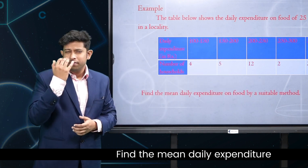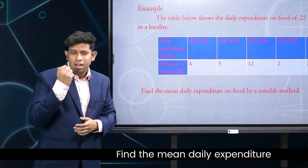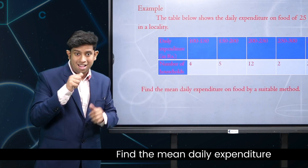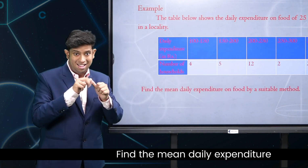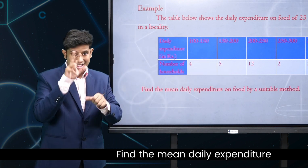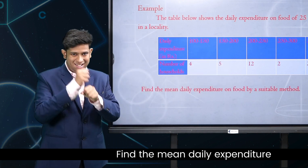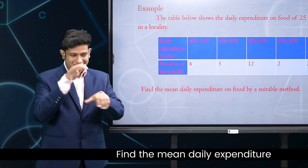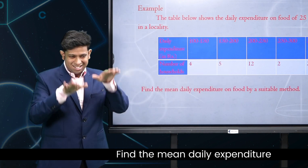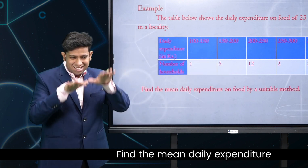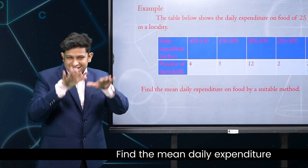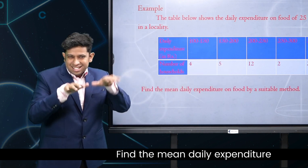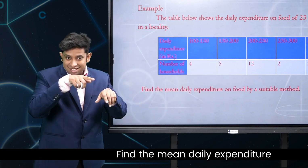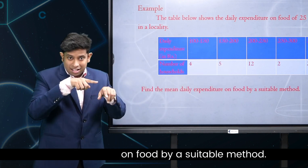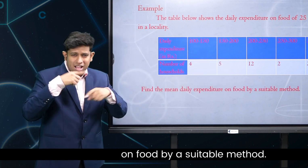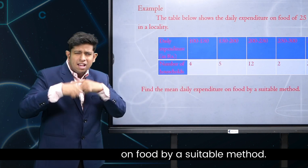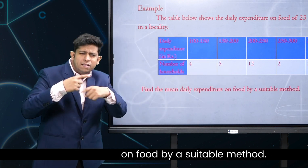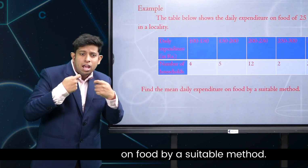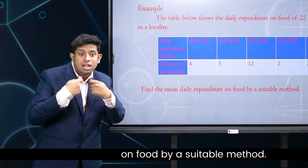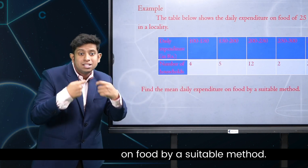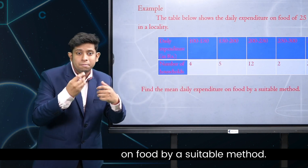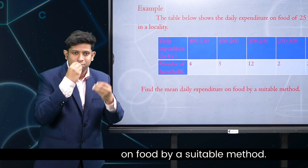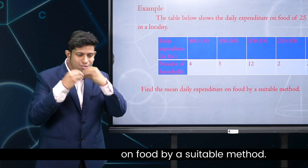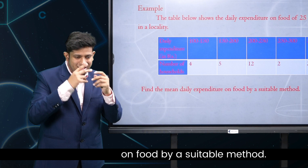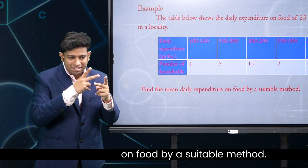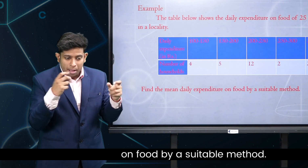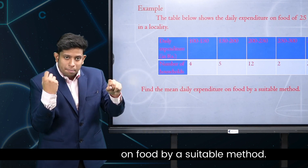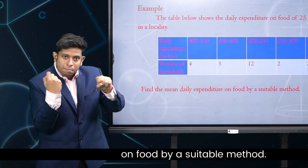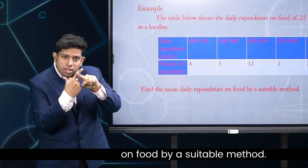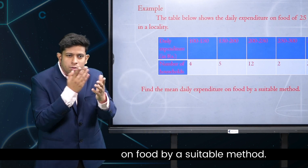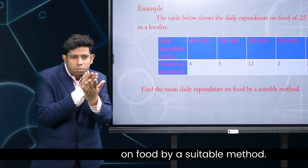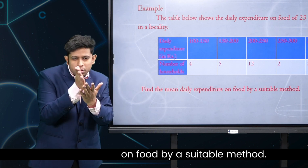Find the mean daily expenditure on food by a suitable method.